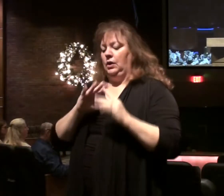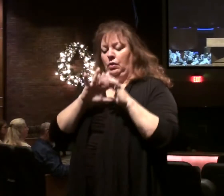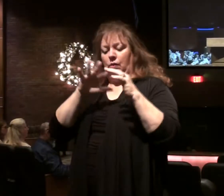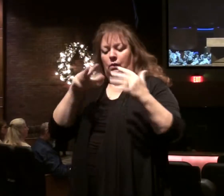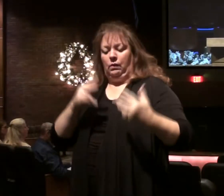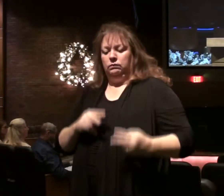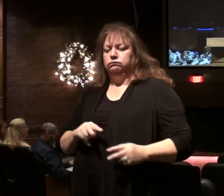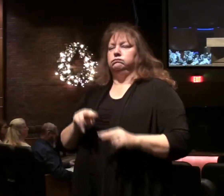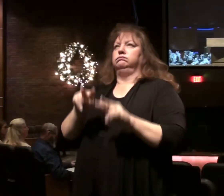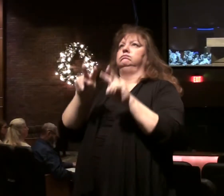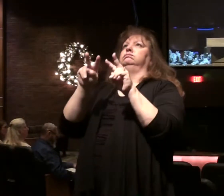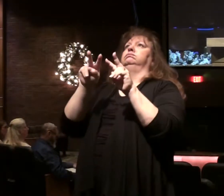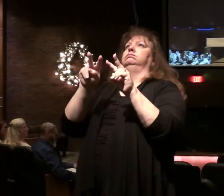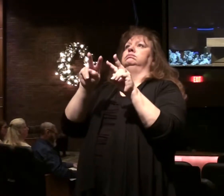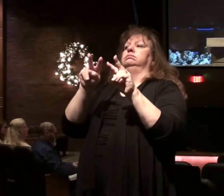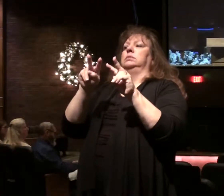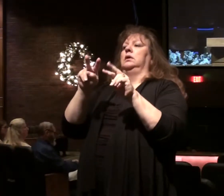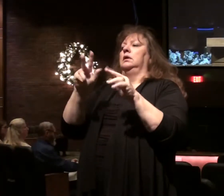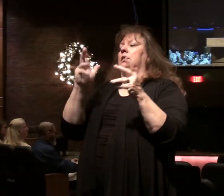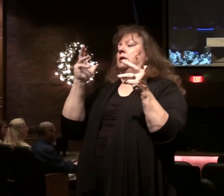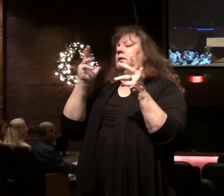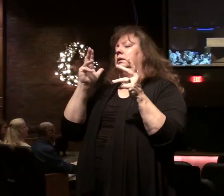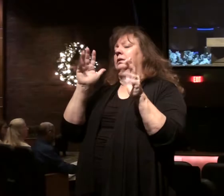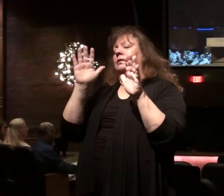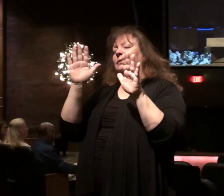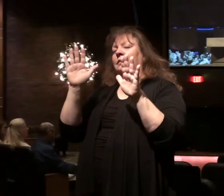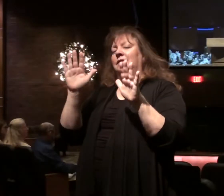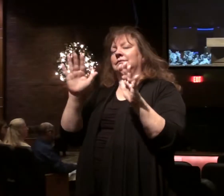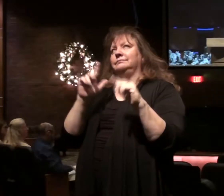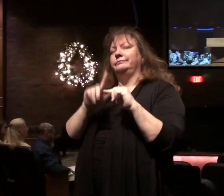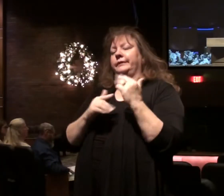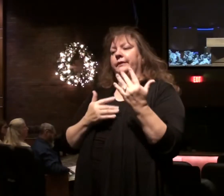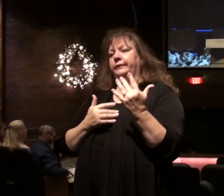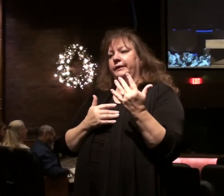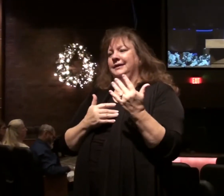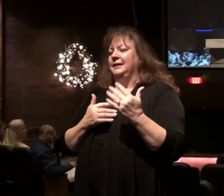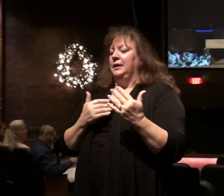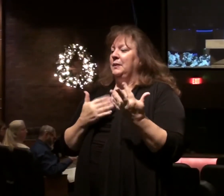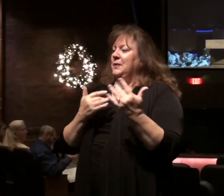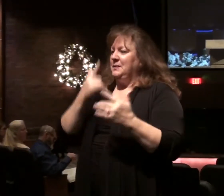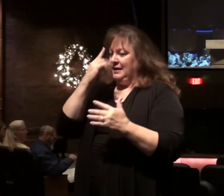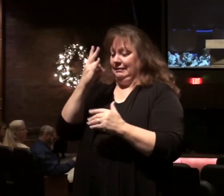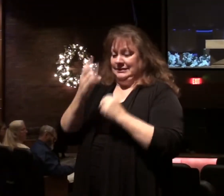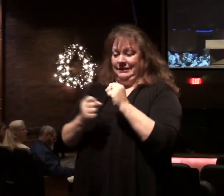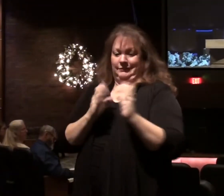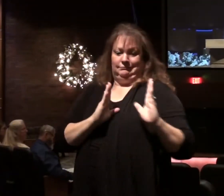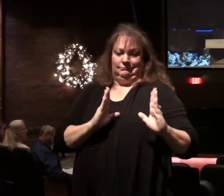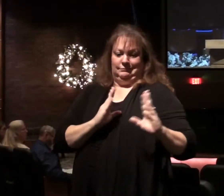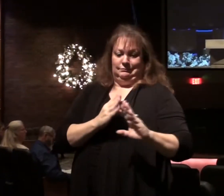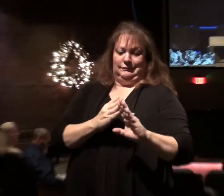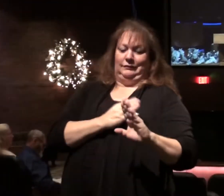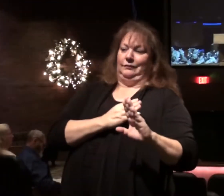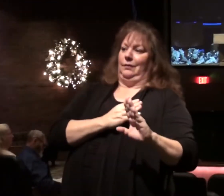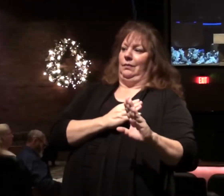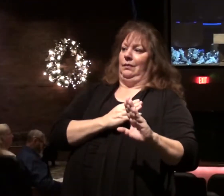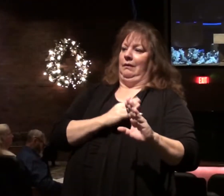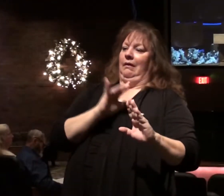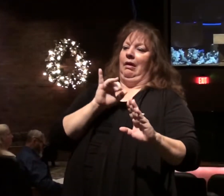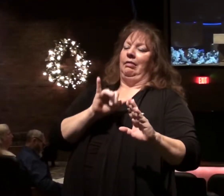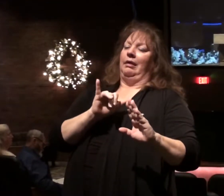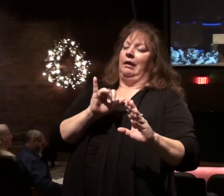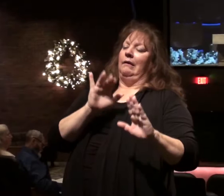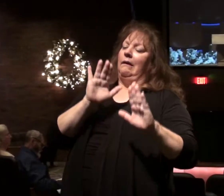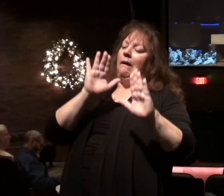How wonderful that will be. We're looking at the 7 years leading up to that